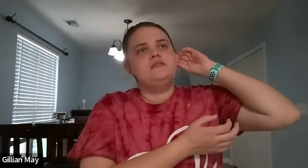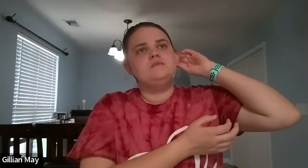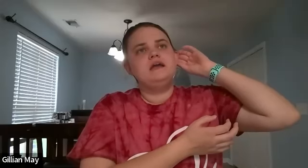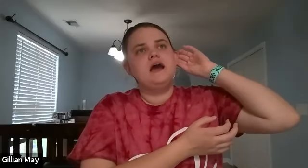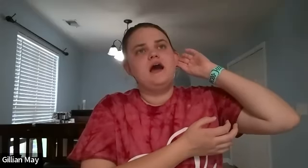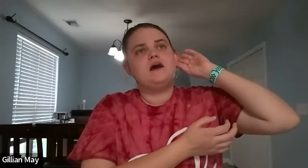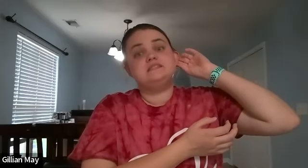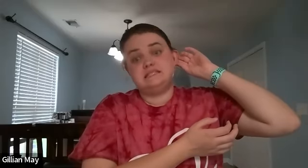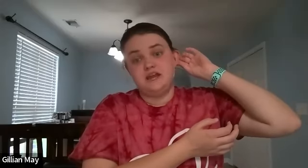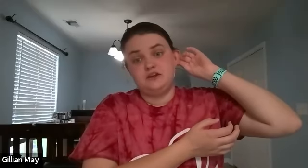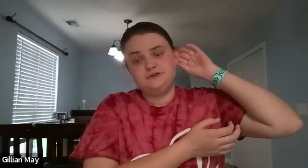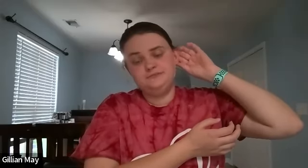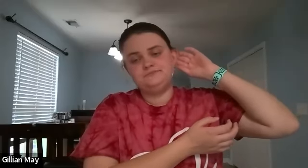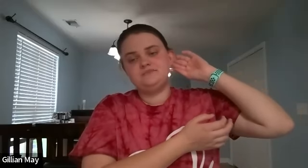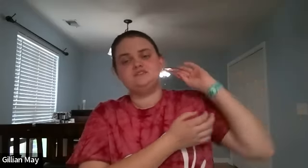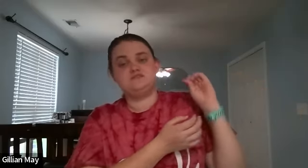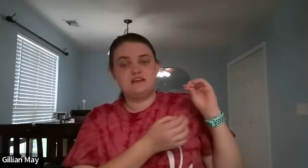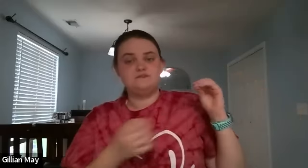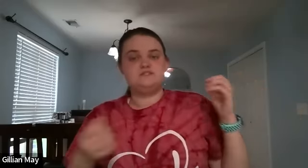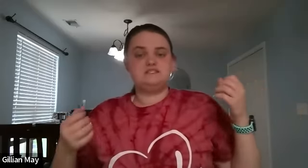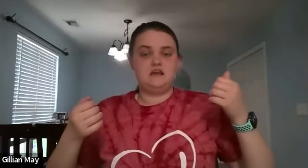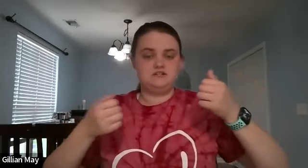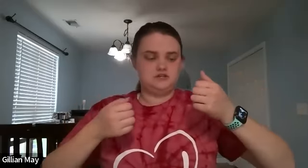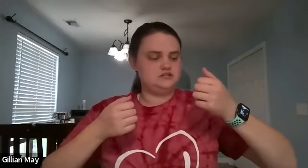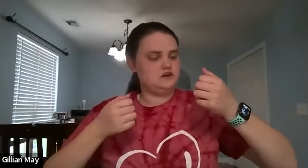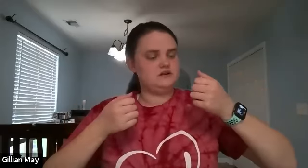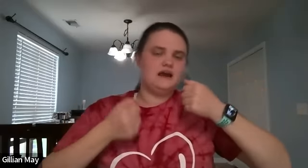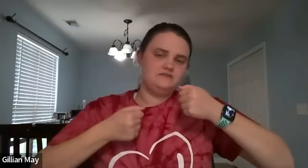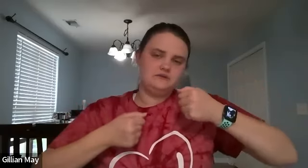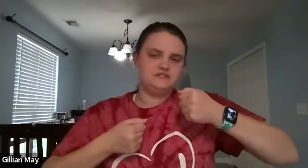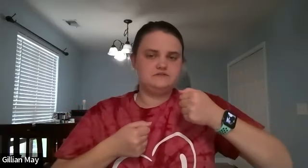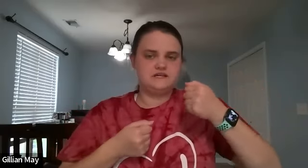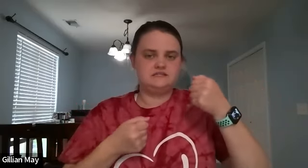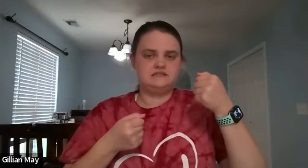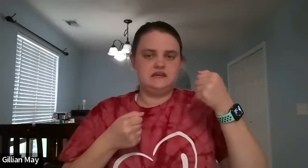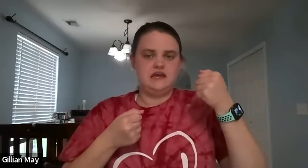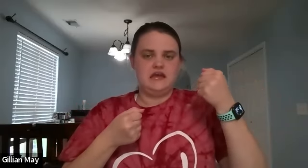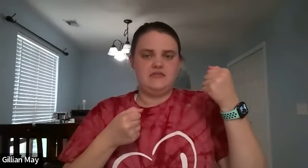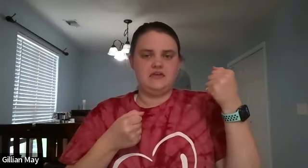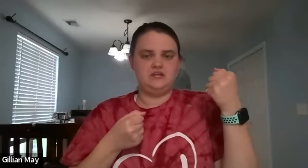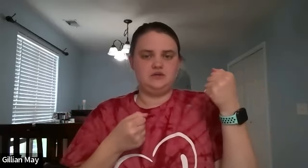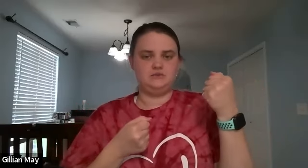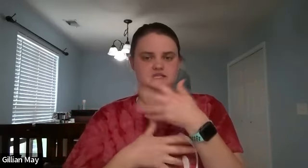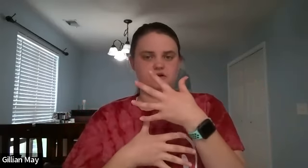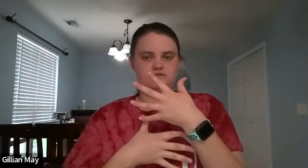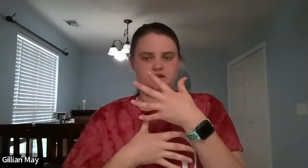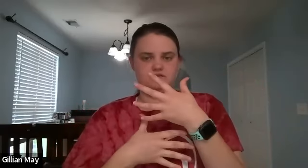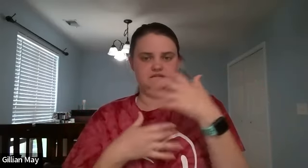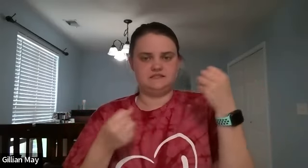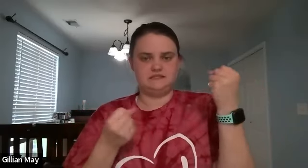Then we have scared. So the sign for scared is you're going to start kind of like with two fists, and then you explode in front of your face.